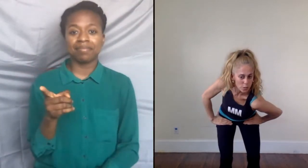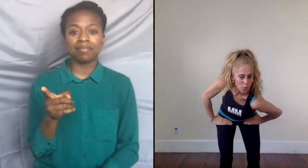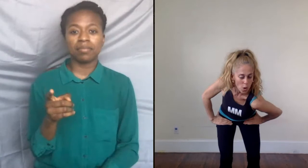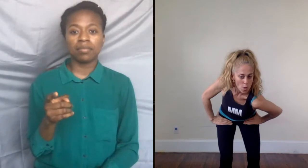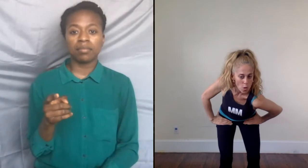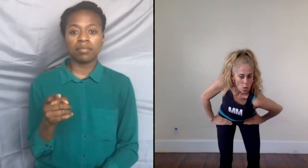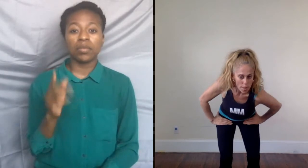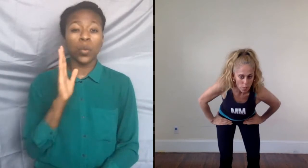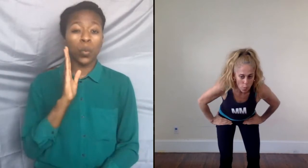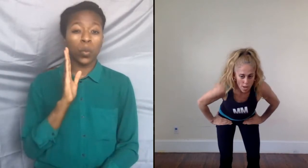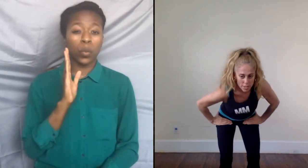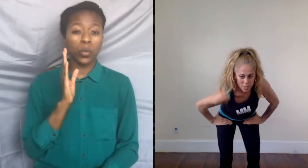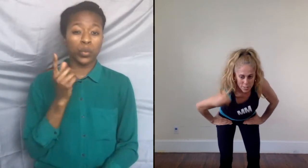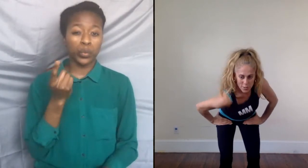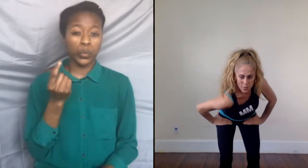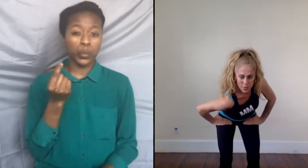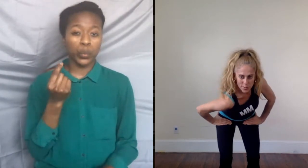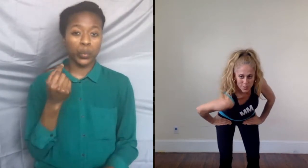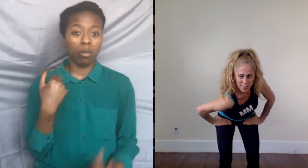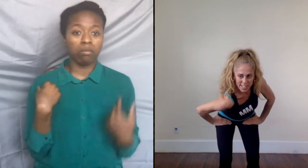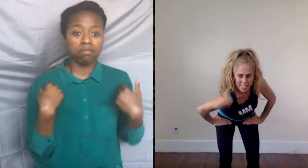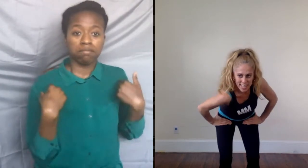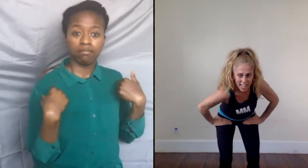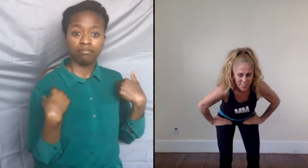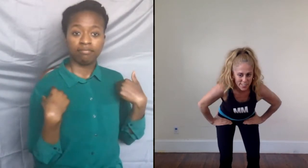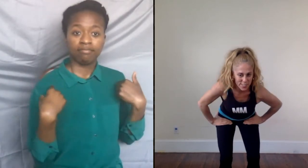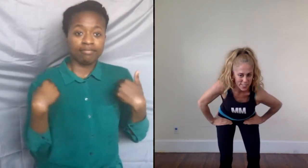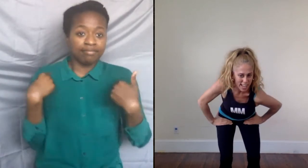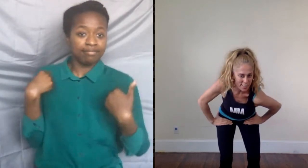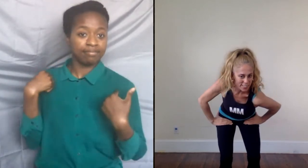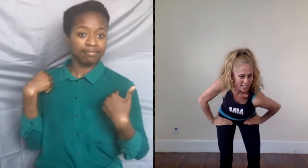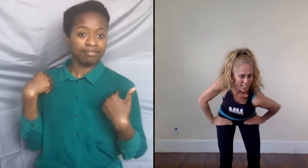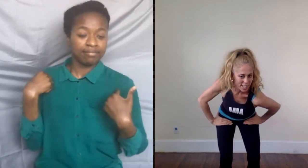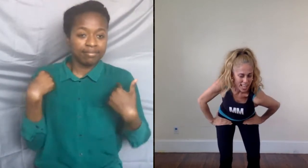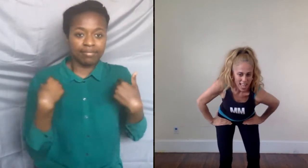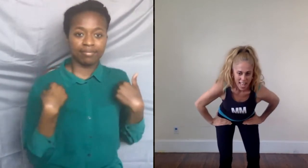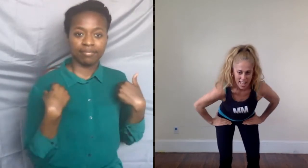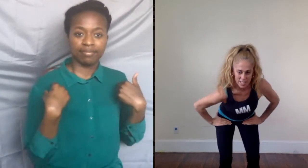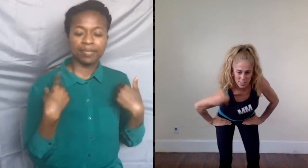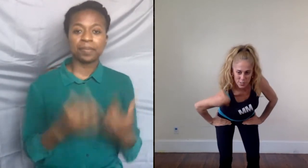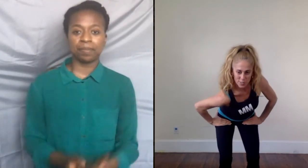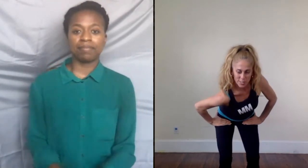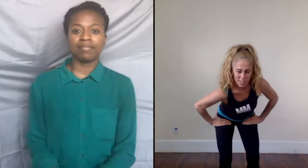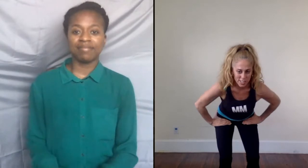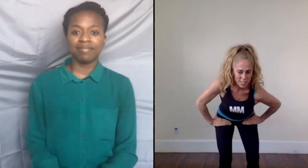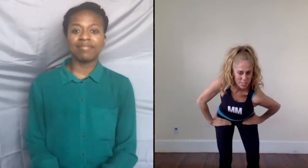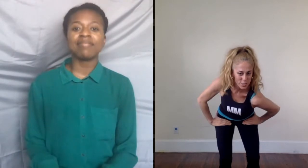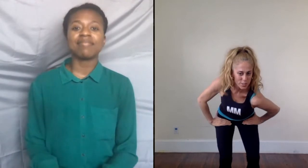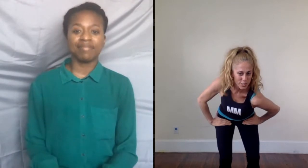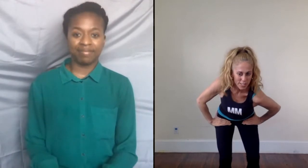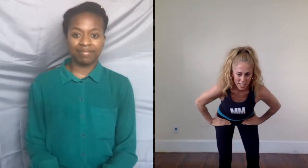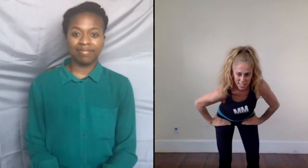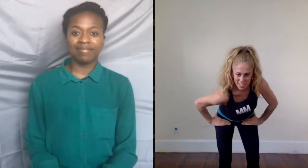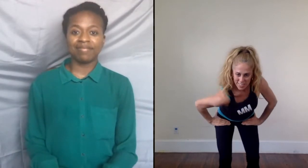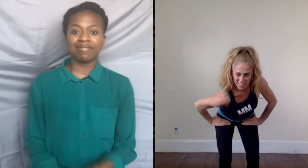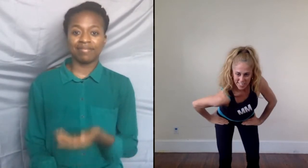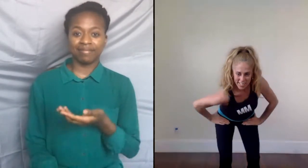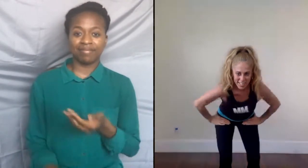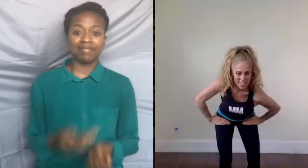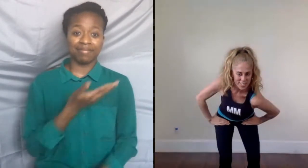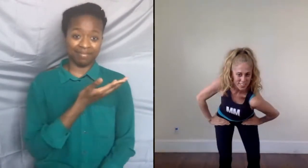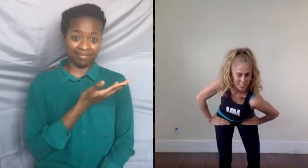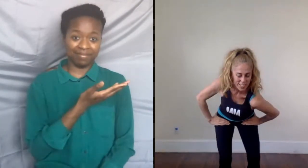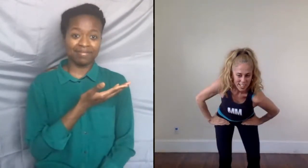going to take one shoulder at a time, come down. And shoulder, shoulder,